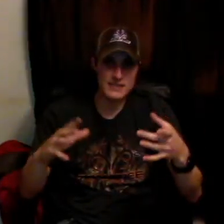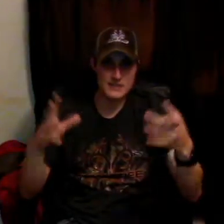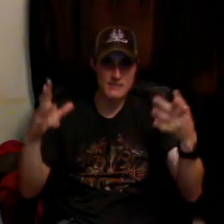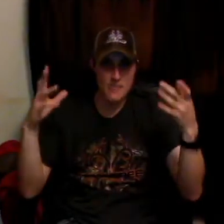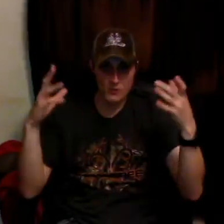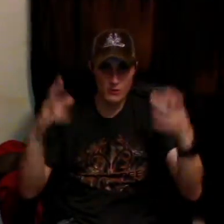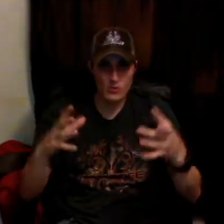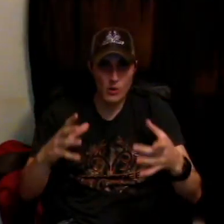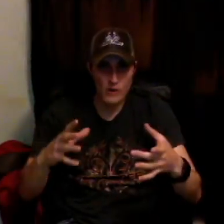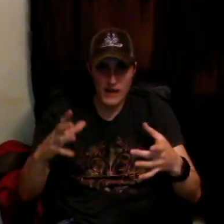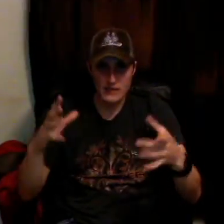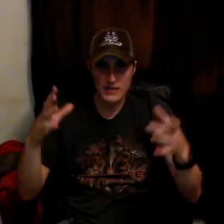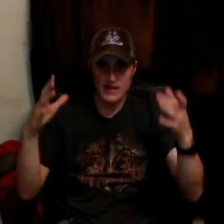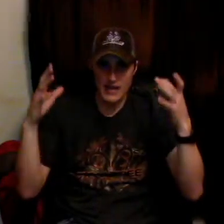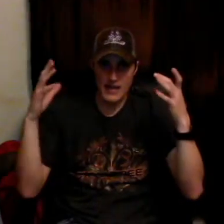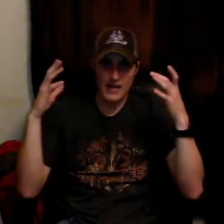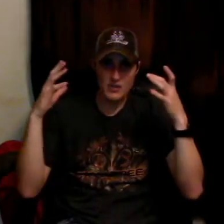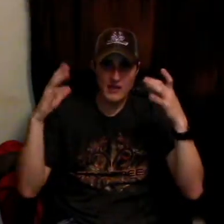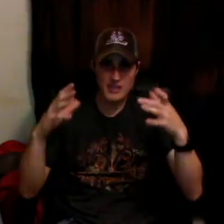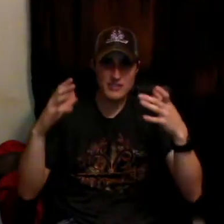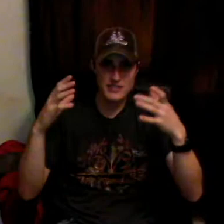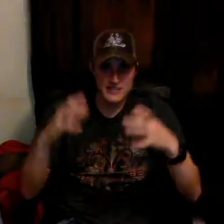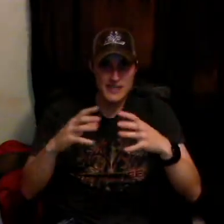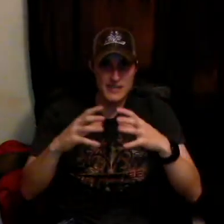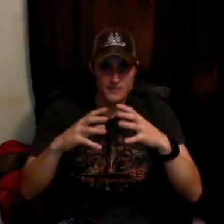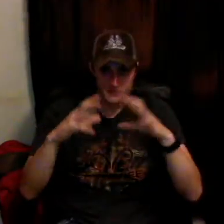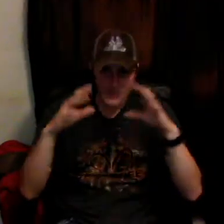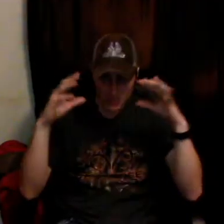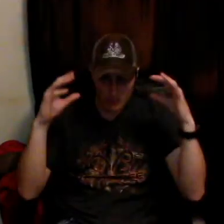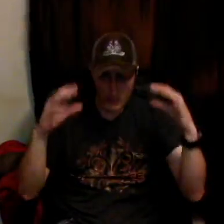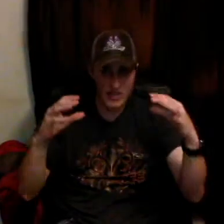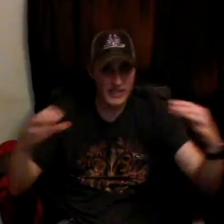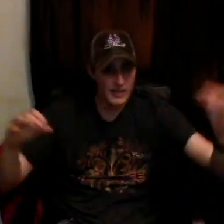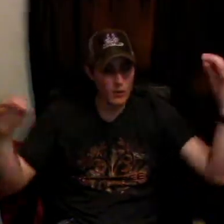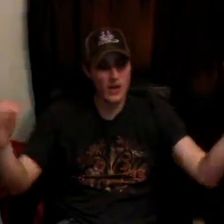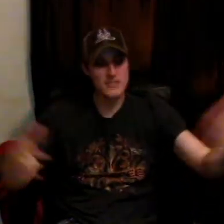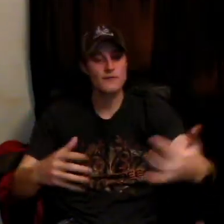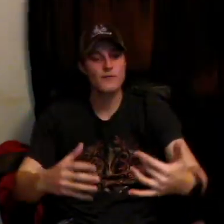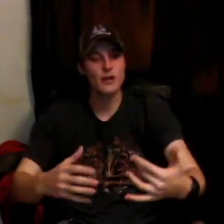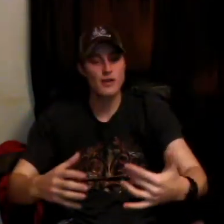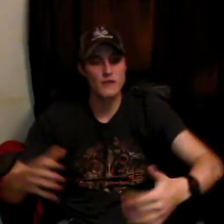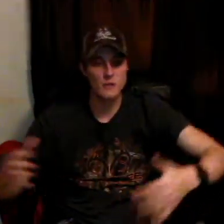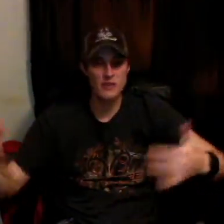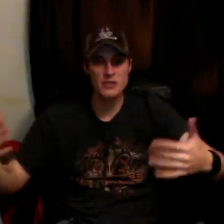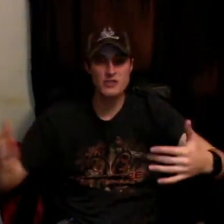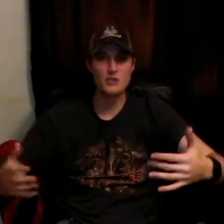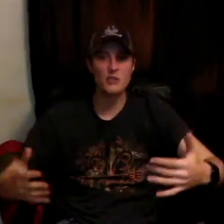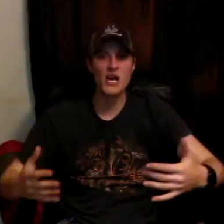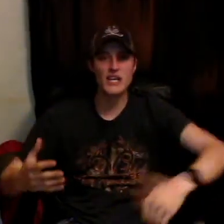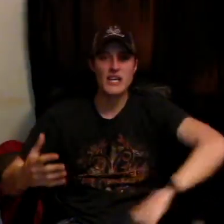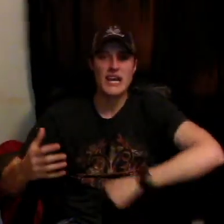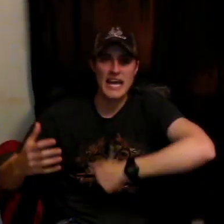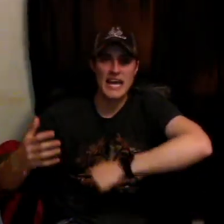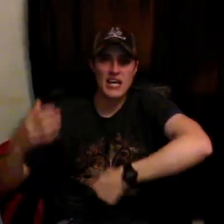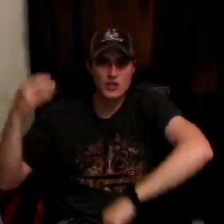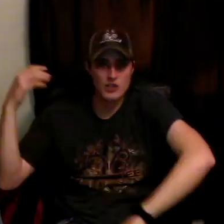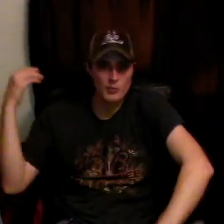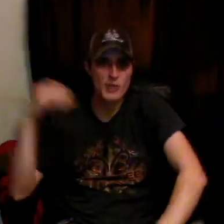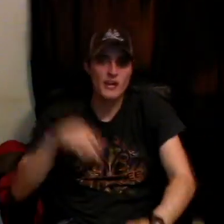season, when you go out and you actually see a buck and it walks in front of you, a big mature buck, and you put an